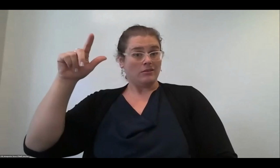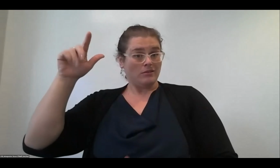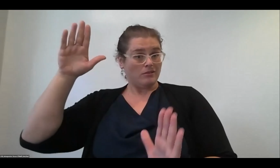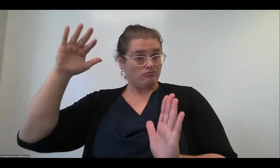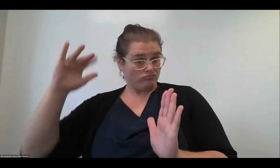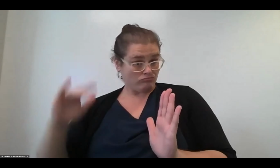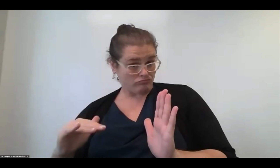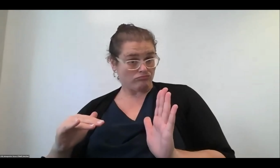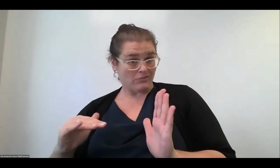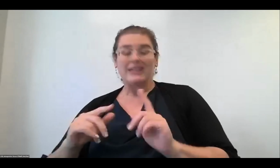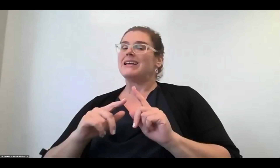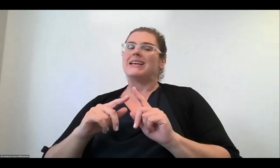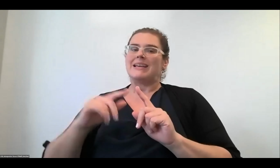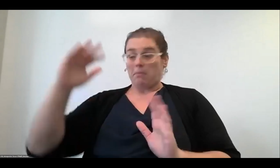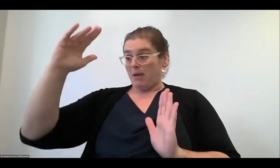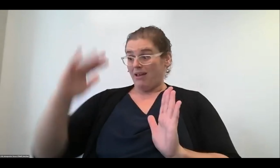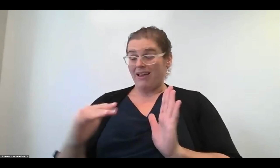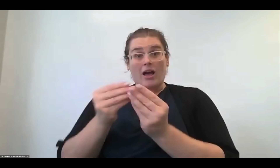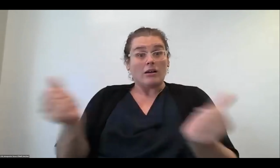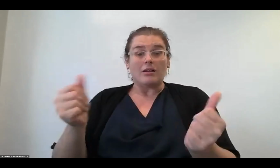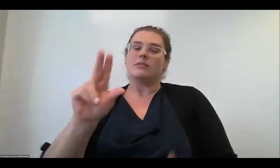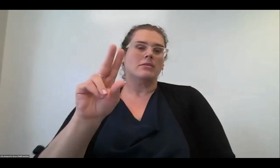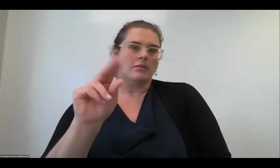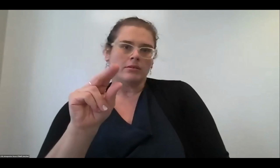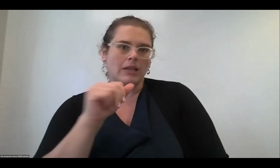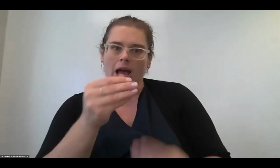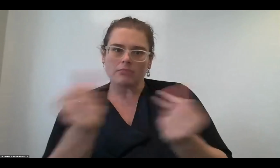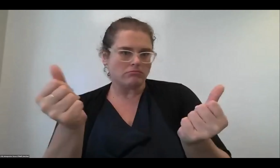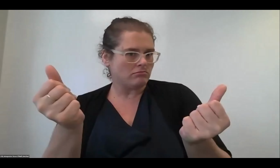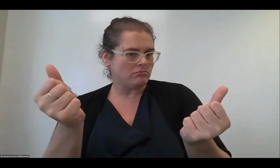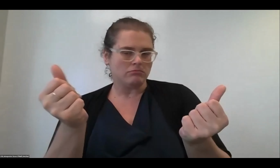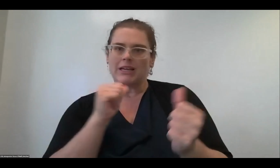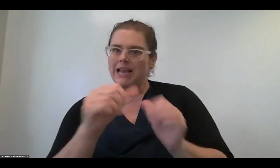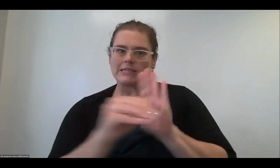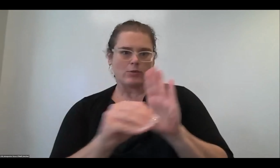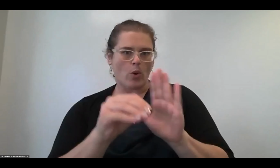declined, it's still there. It's still a dangerous